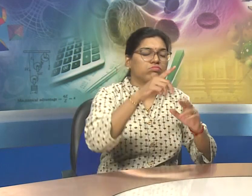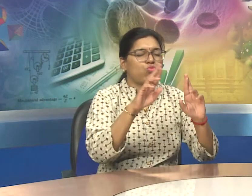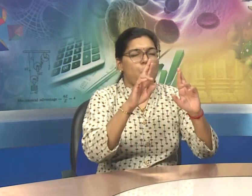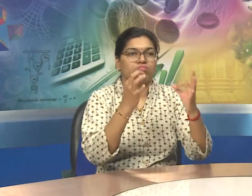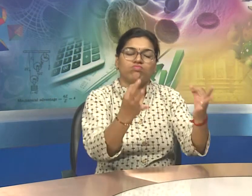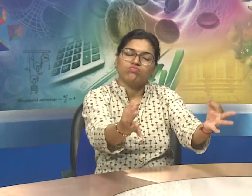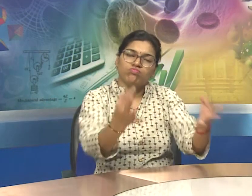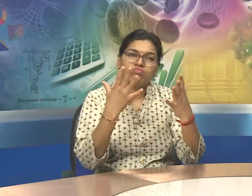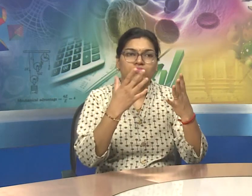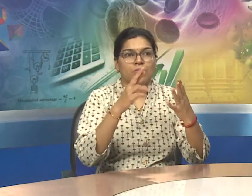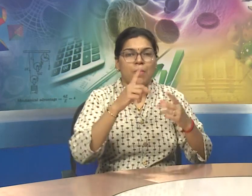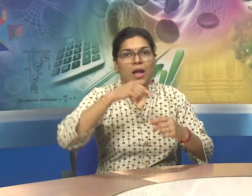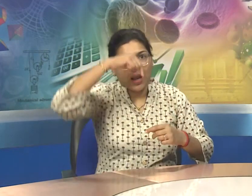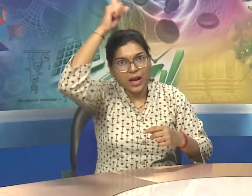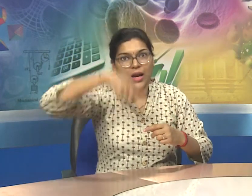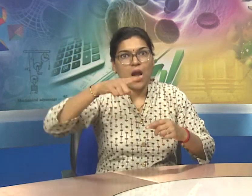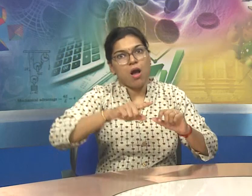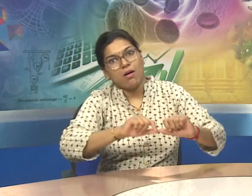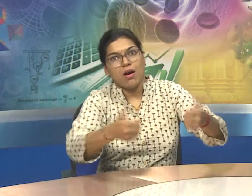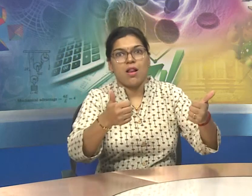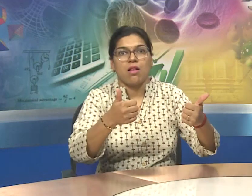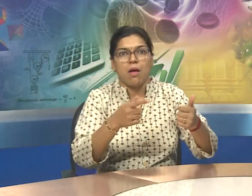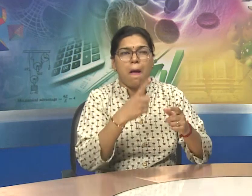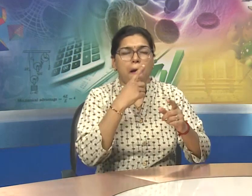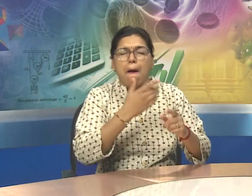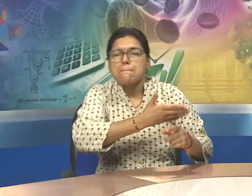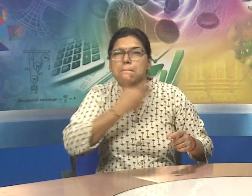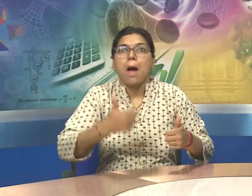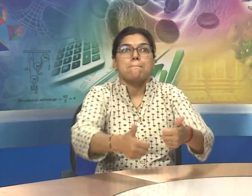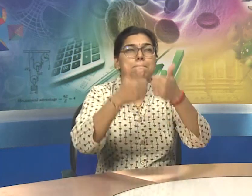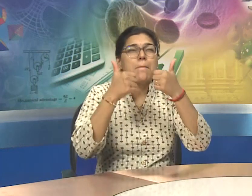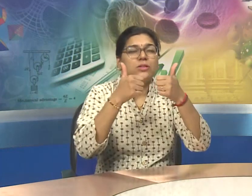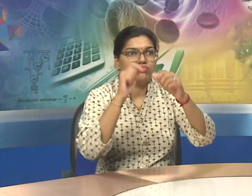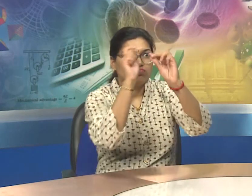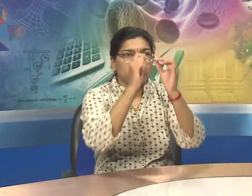I know you will be one of the best stonemason India will ever have.